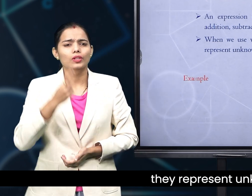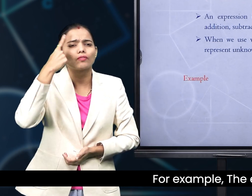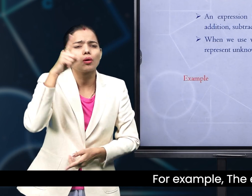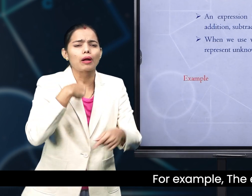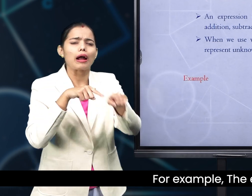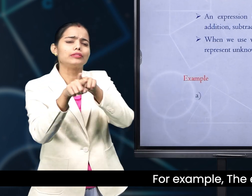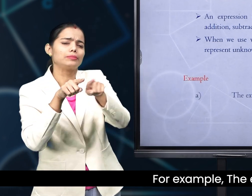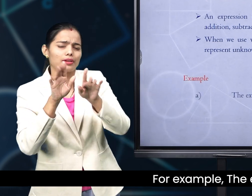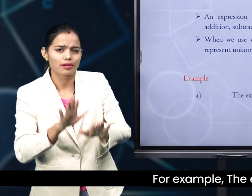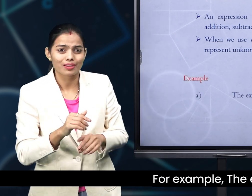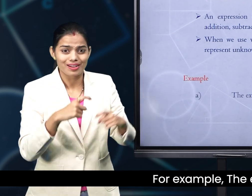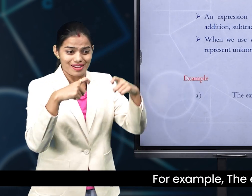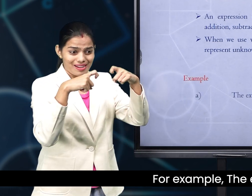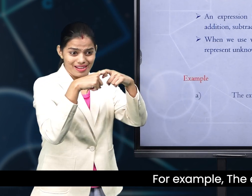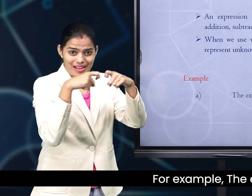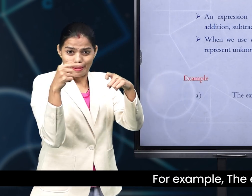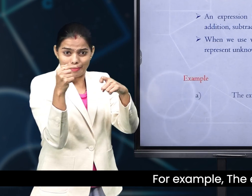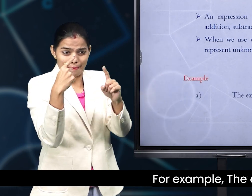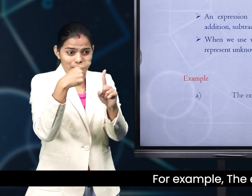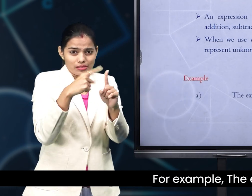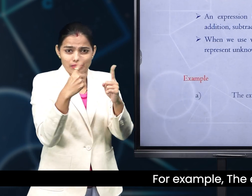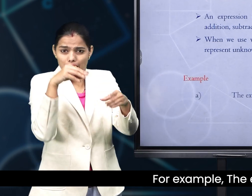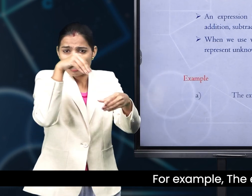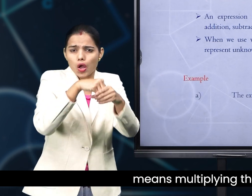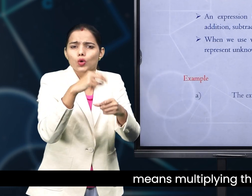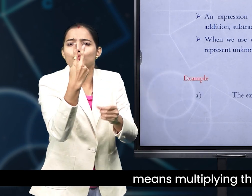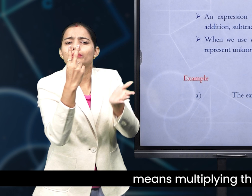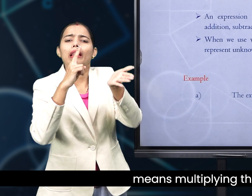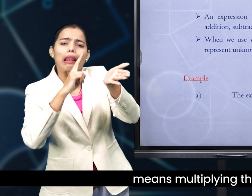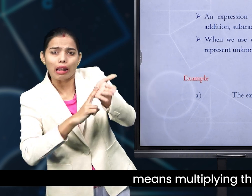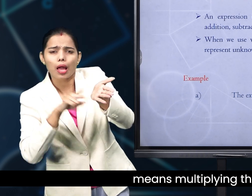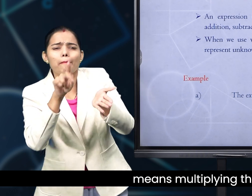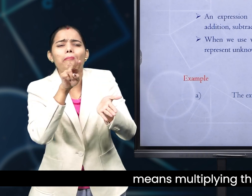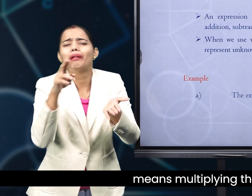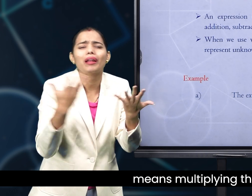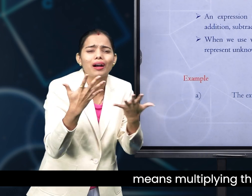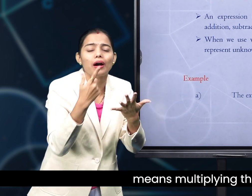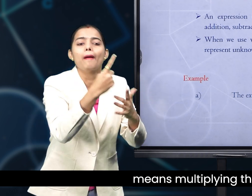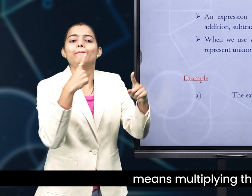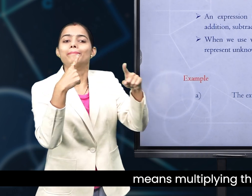For example, the expression 2n means multiplying the variable n by